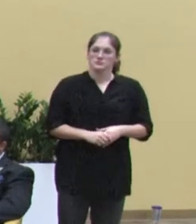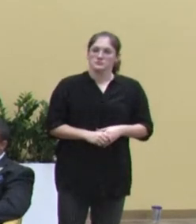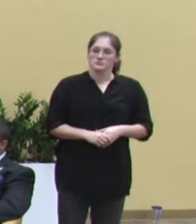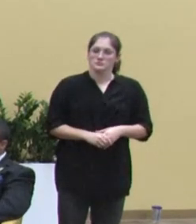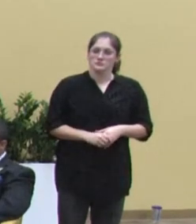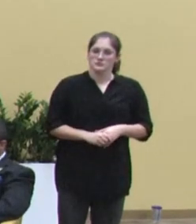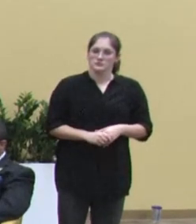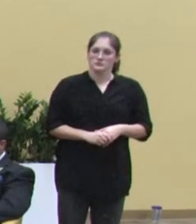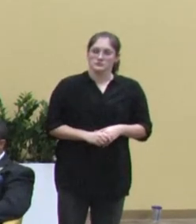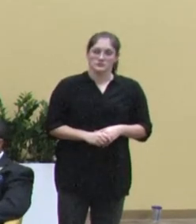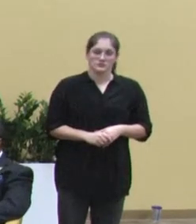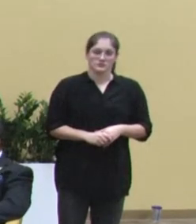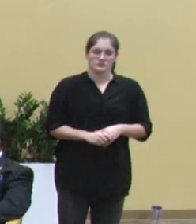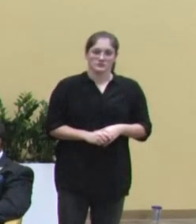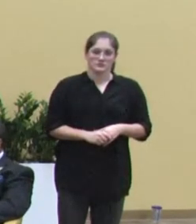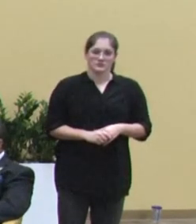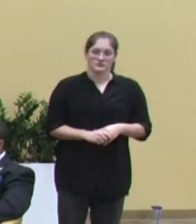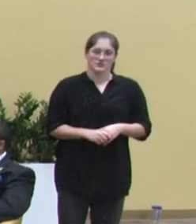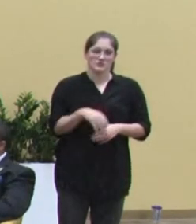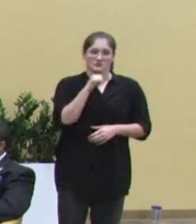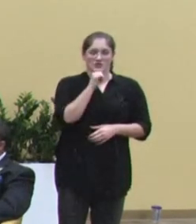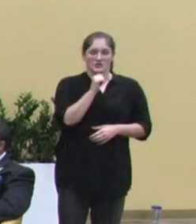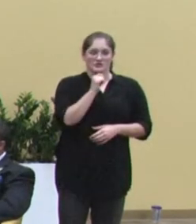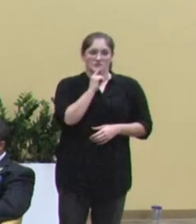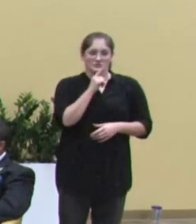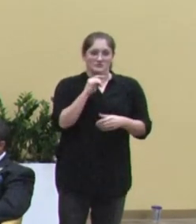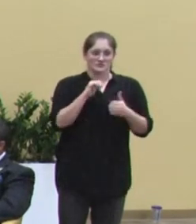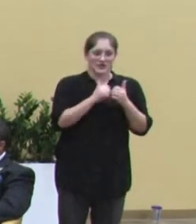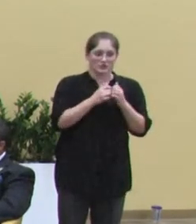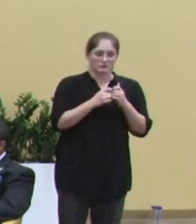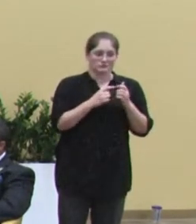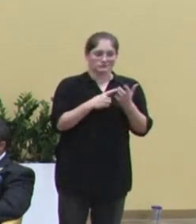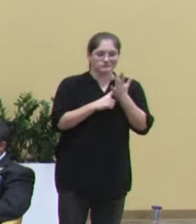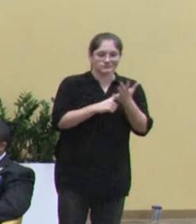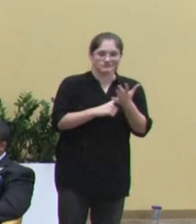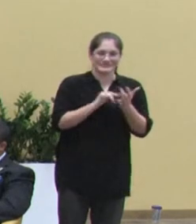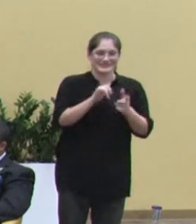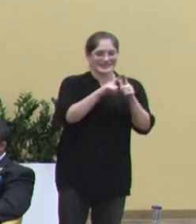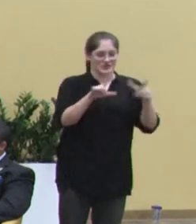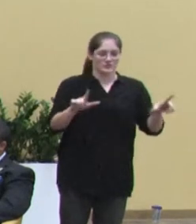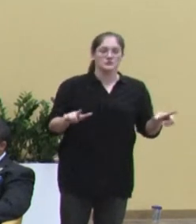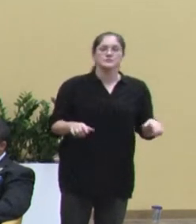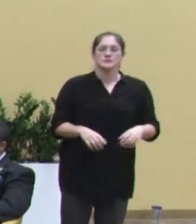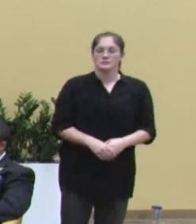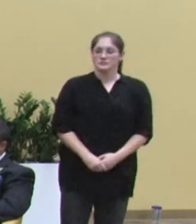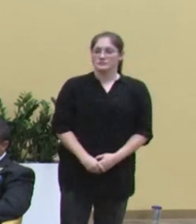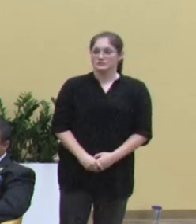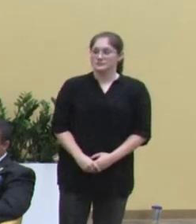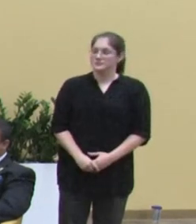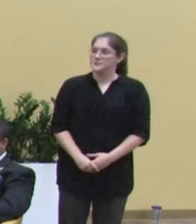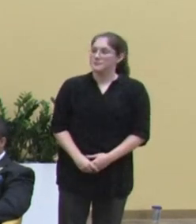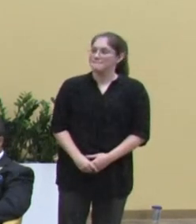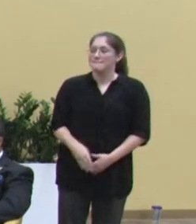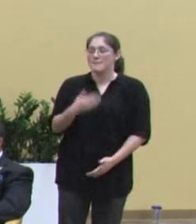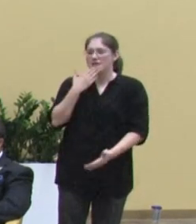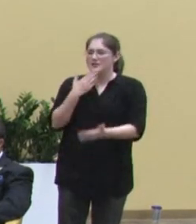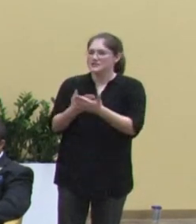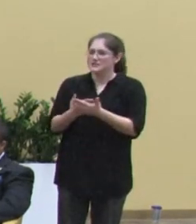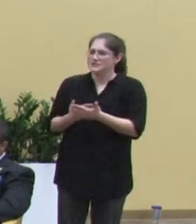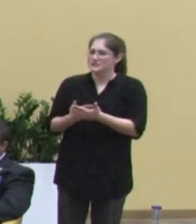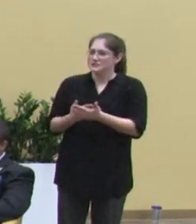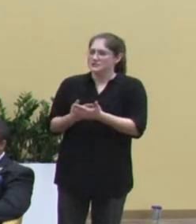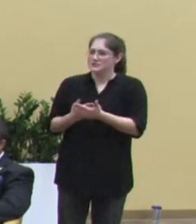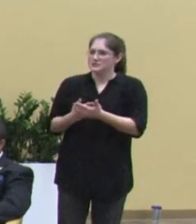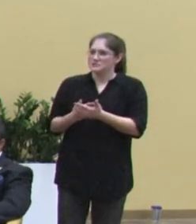that maybe we just don't know how to talk in that language? Okay. Now that's a very interesting statement. I wouldn't say